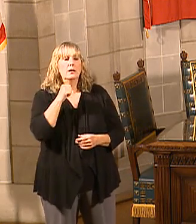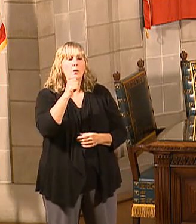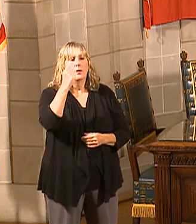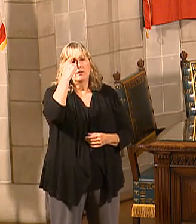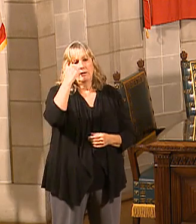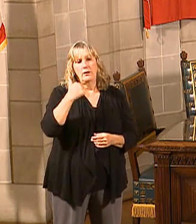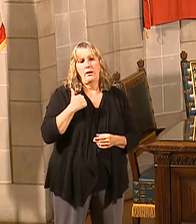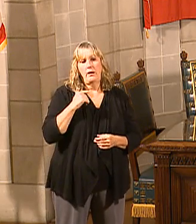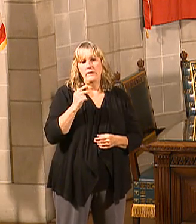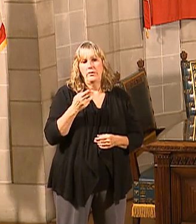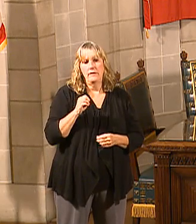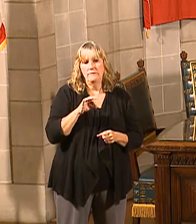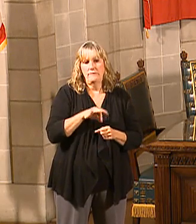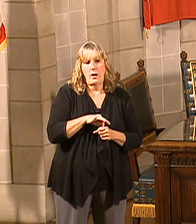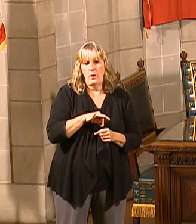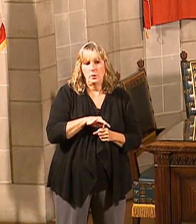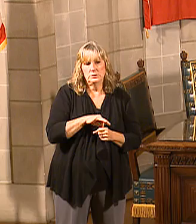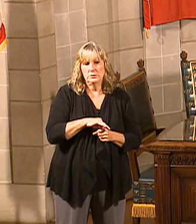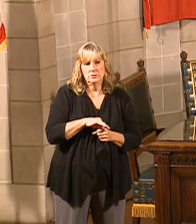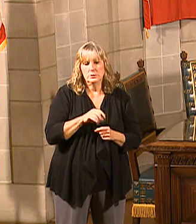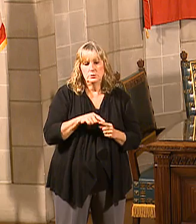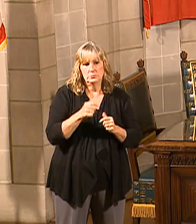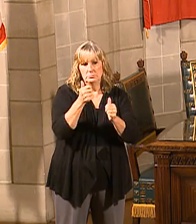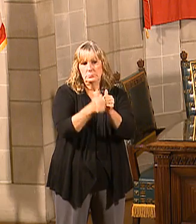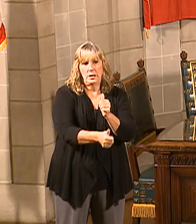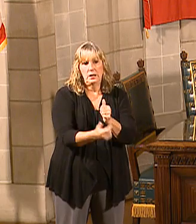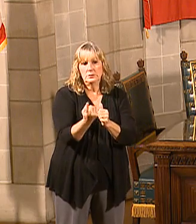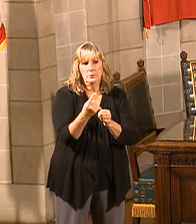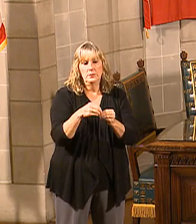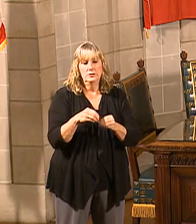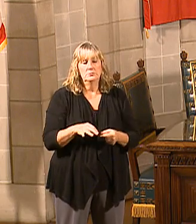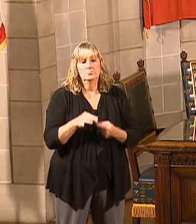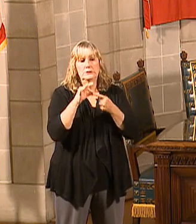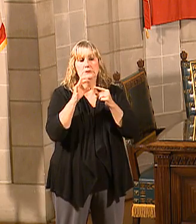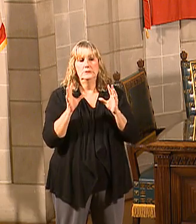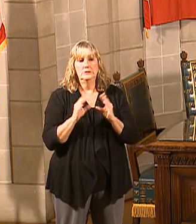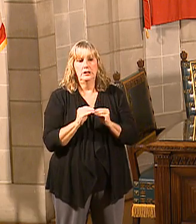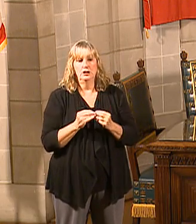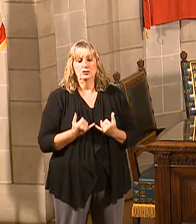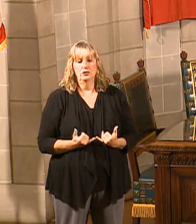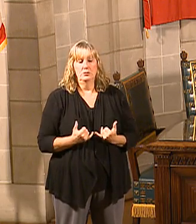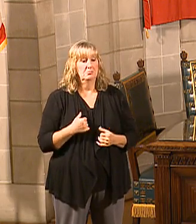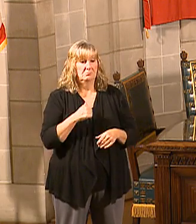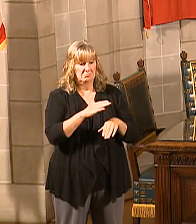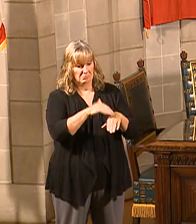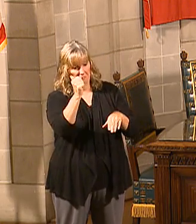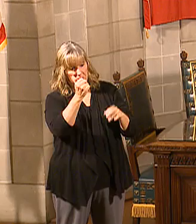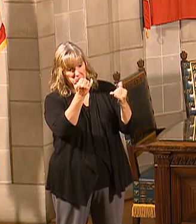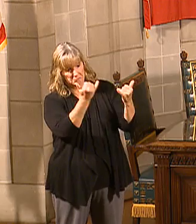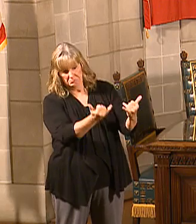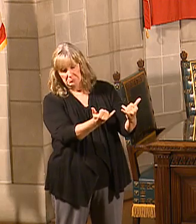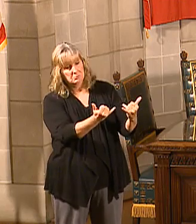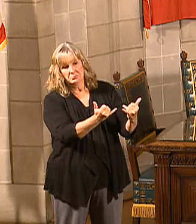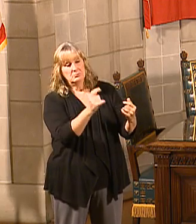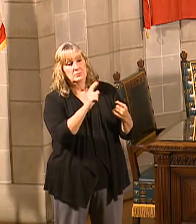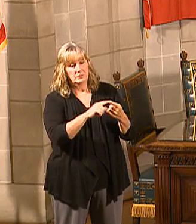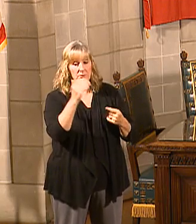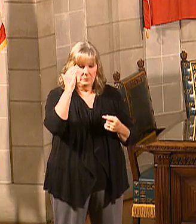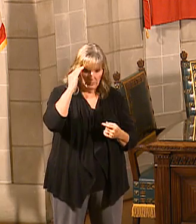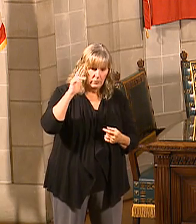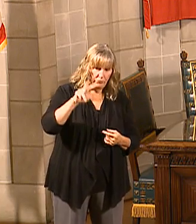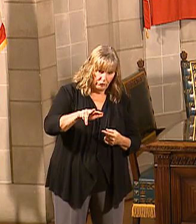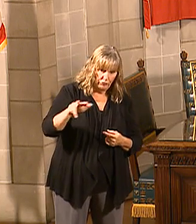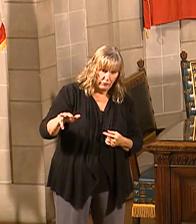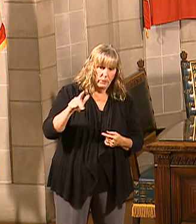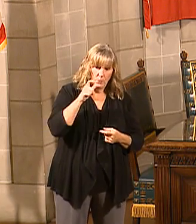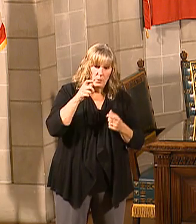have the votes to be able to pass something in a special session, so I'm not willing to call a special session until I know that there's 33 senators who actually